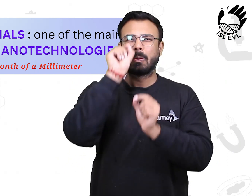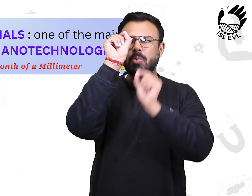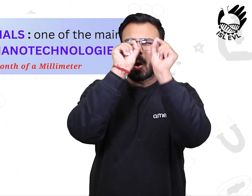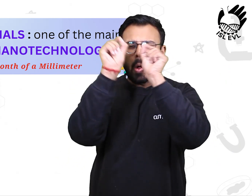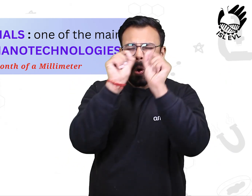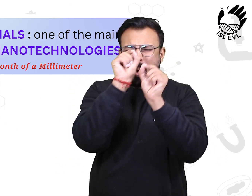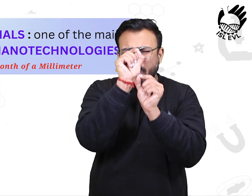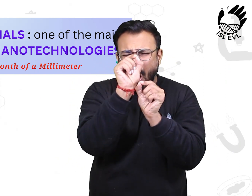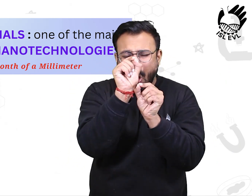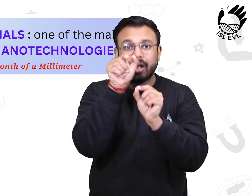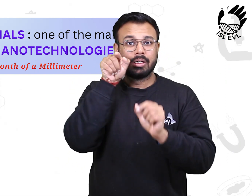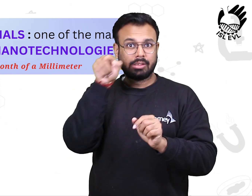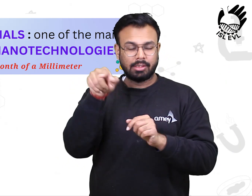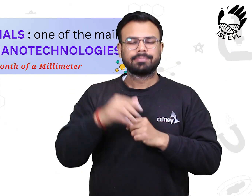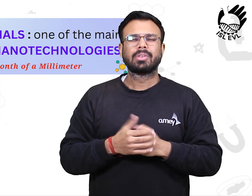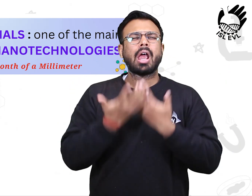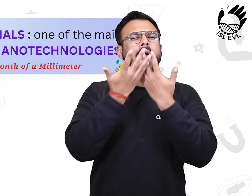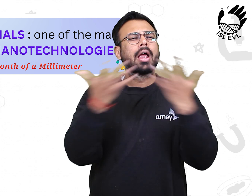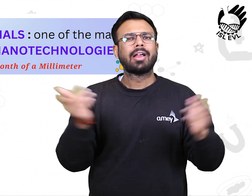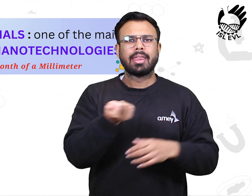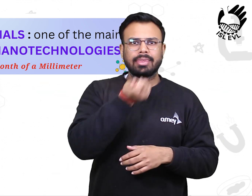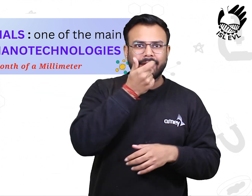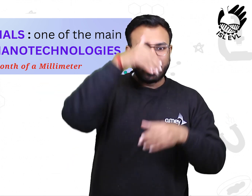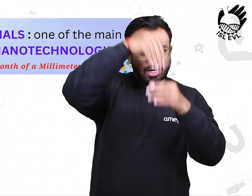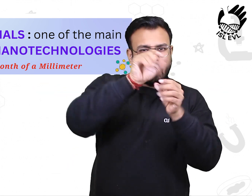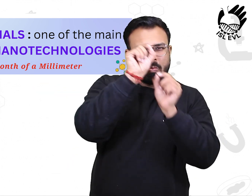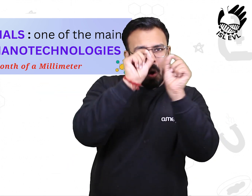Nanomaterials, one of the main products of nanotechnologies.